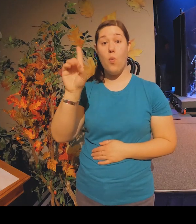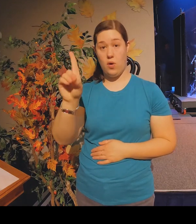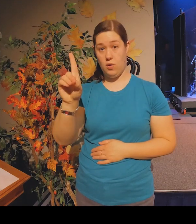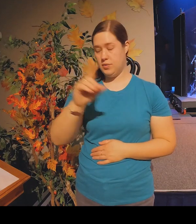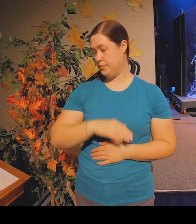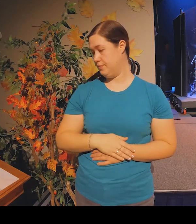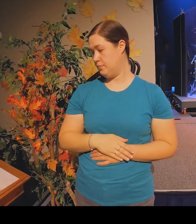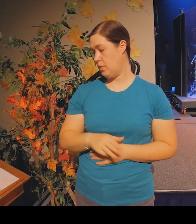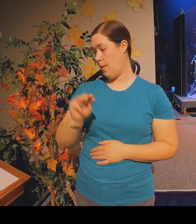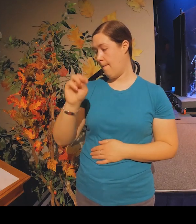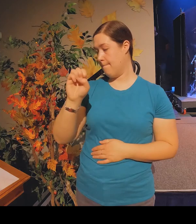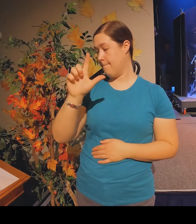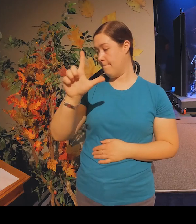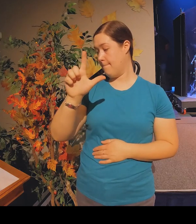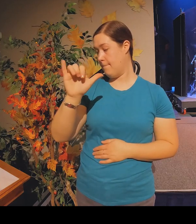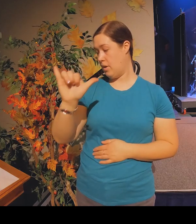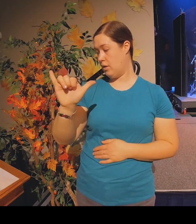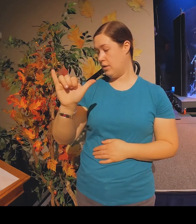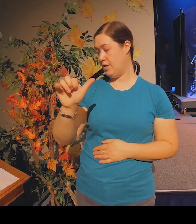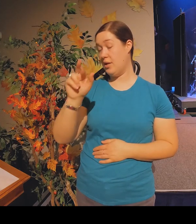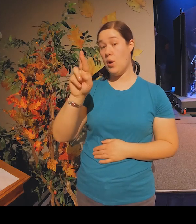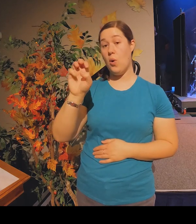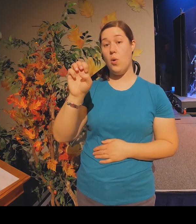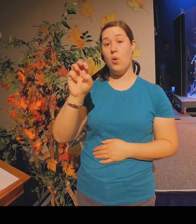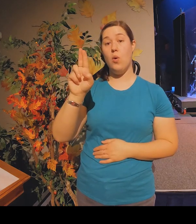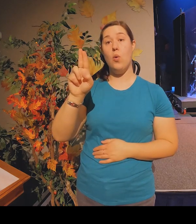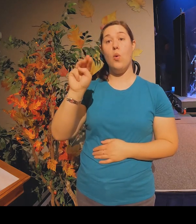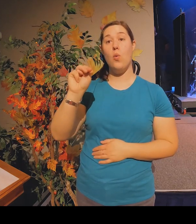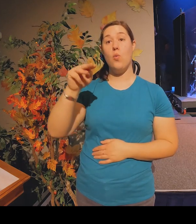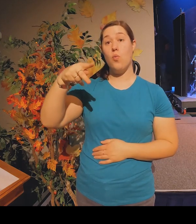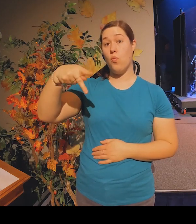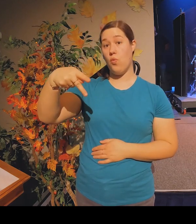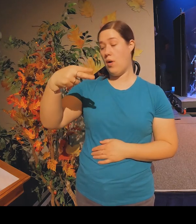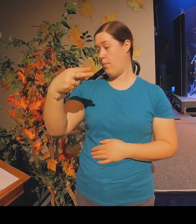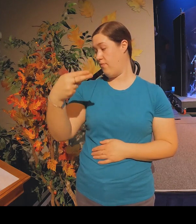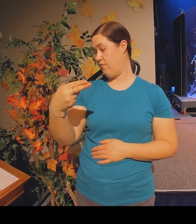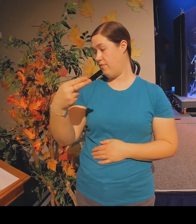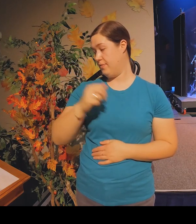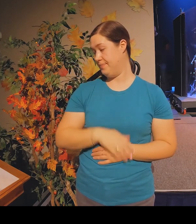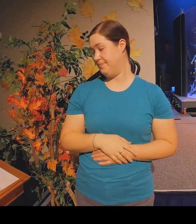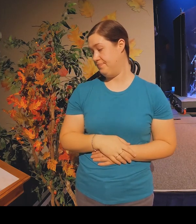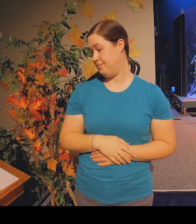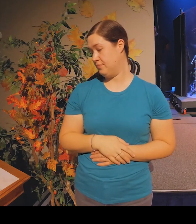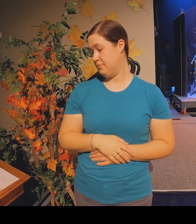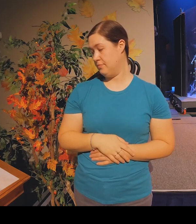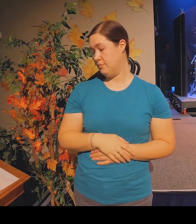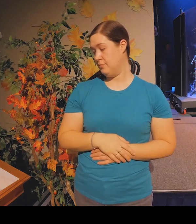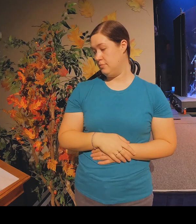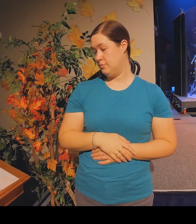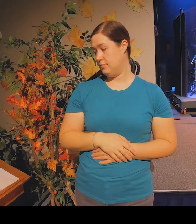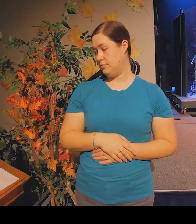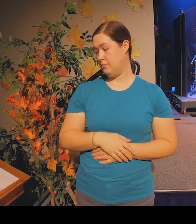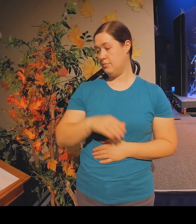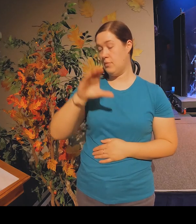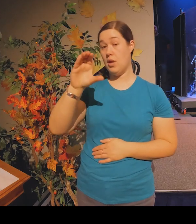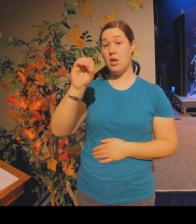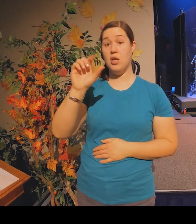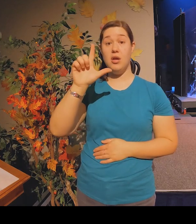Molly Rumpf. Colin